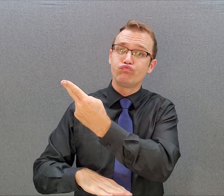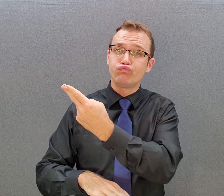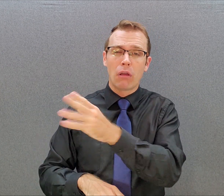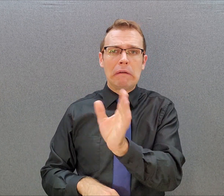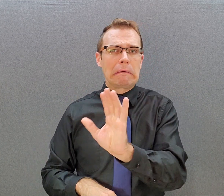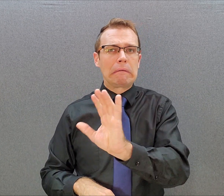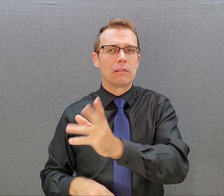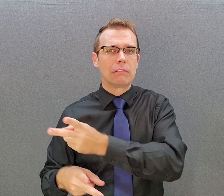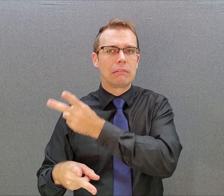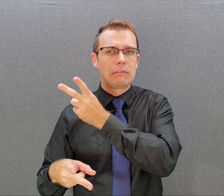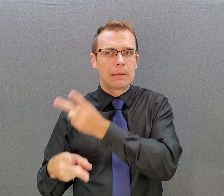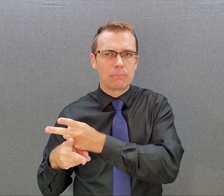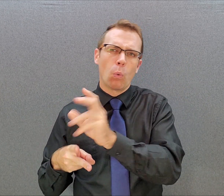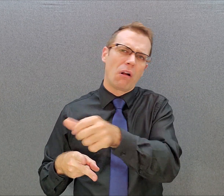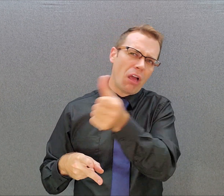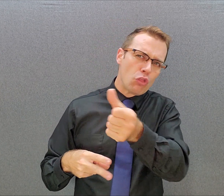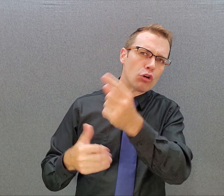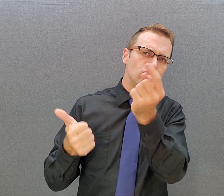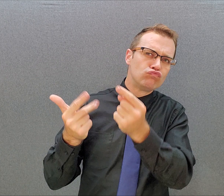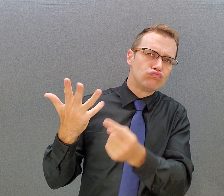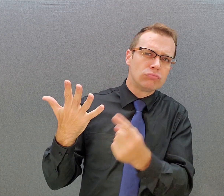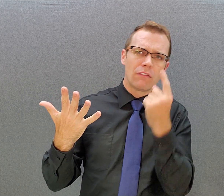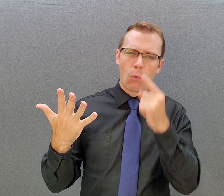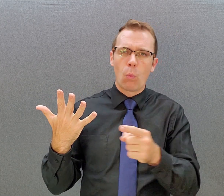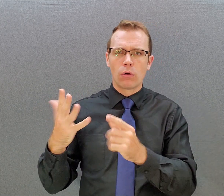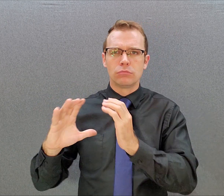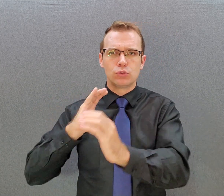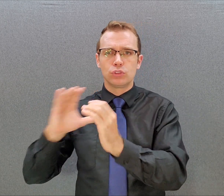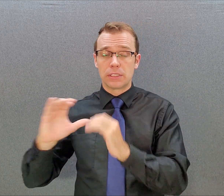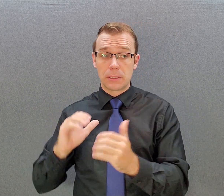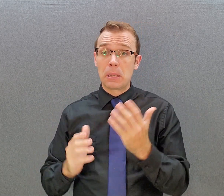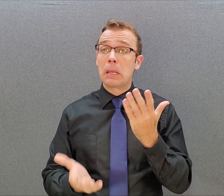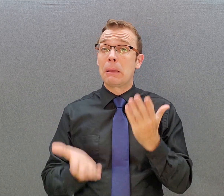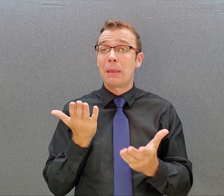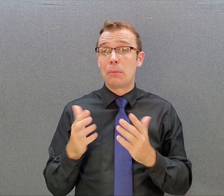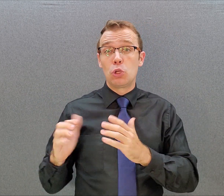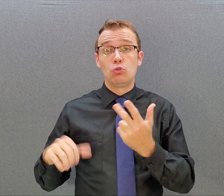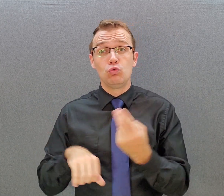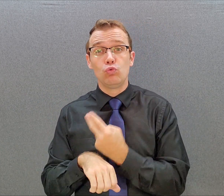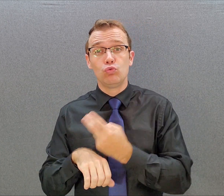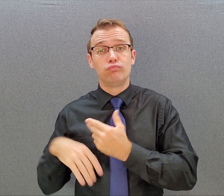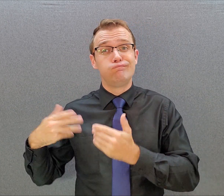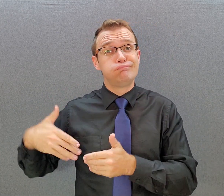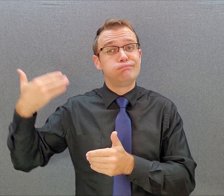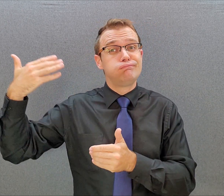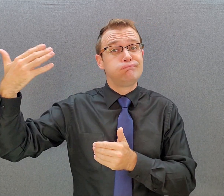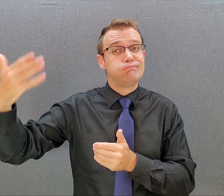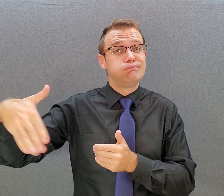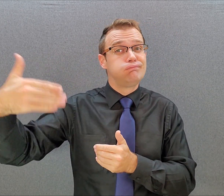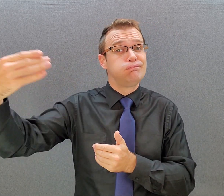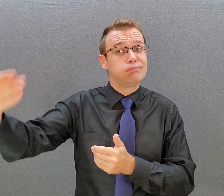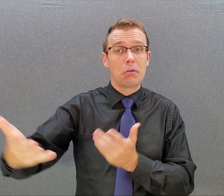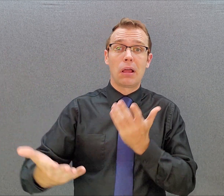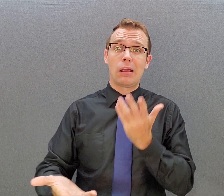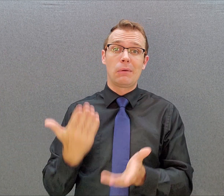or alternate format TTY, even if you rarely use it. You may need the